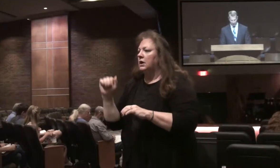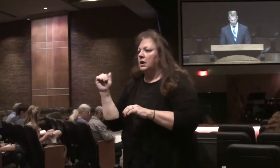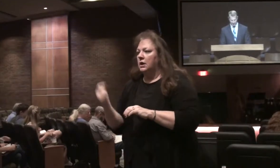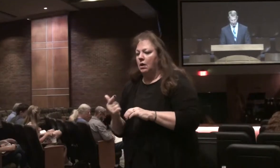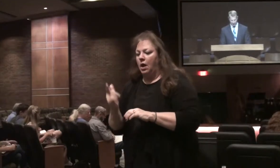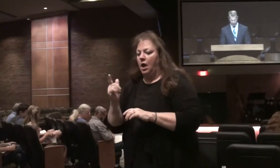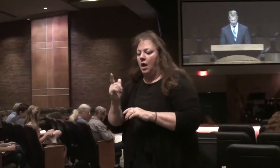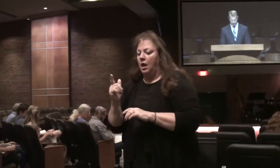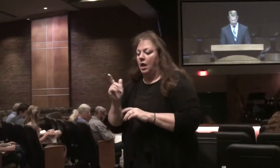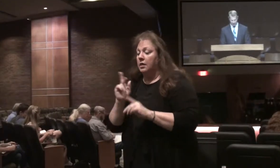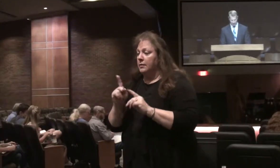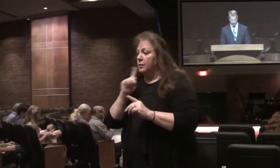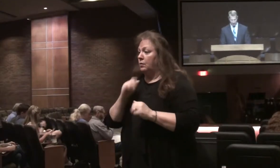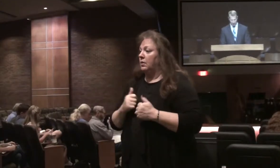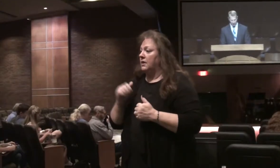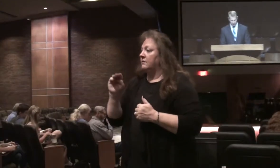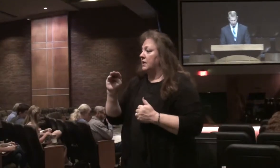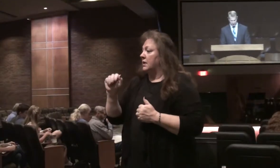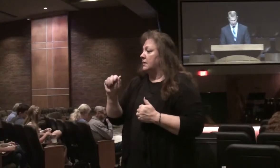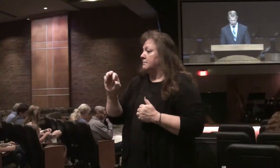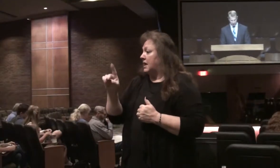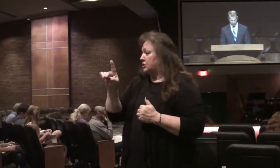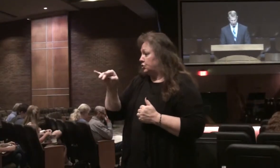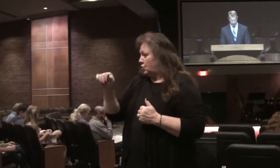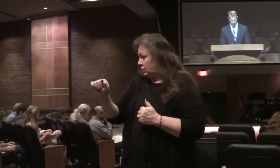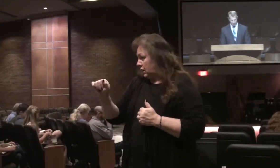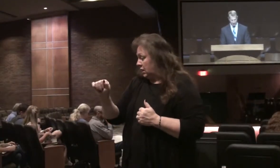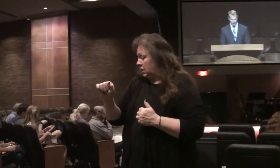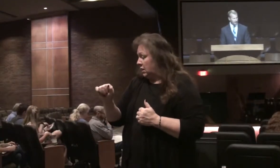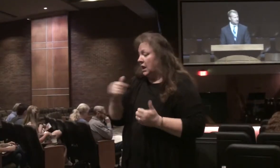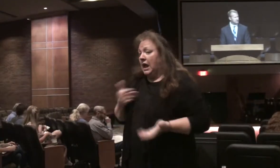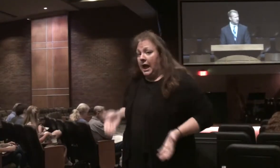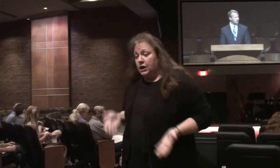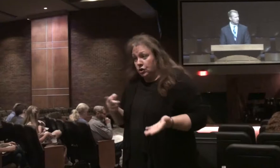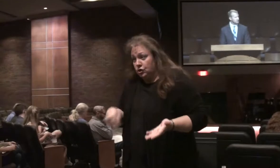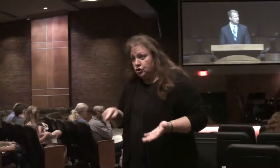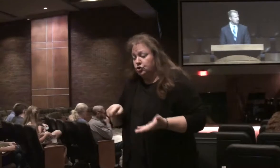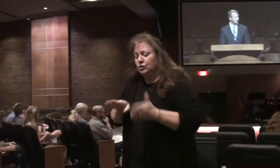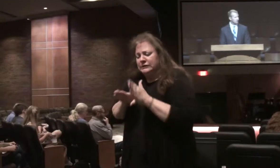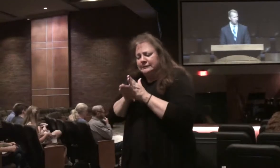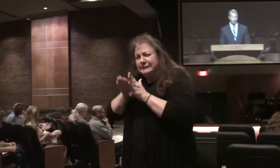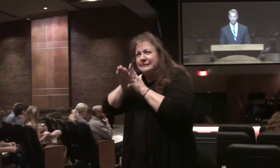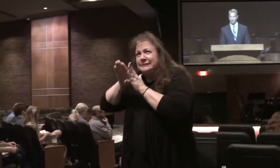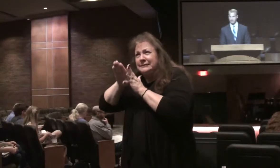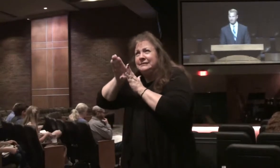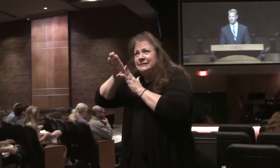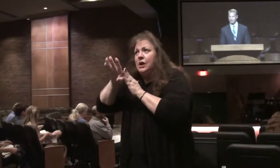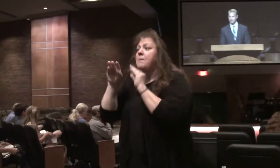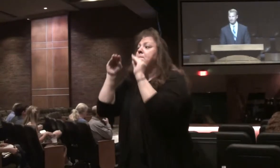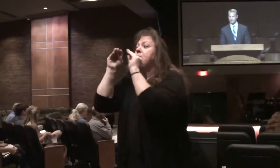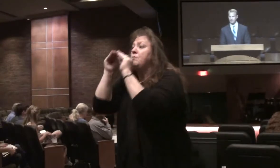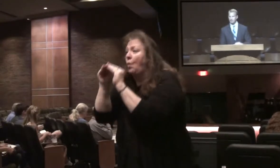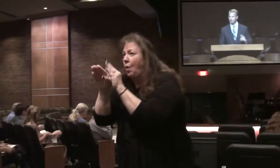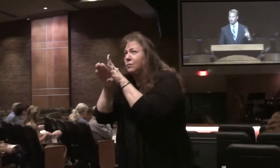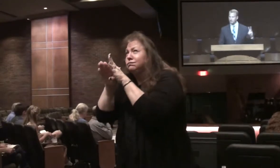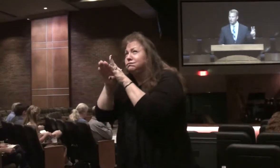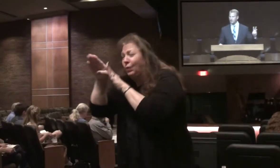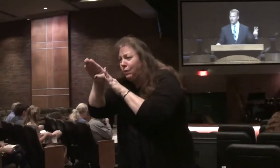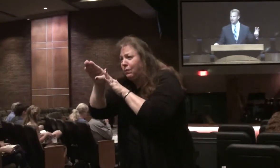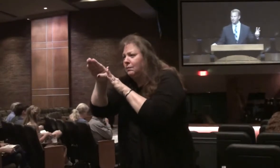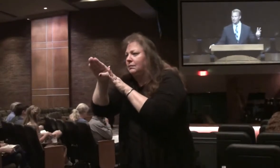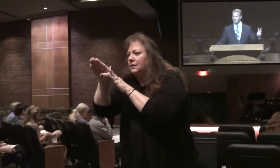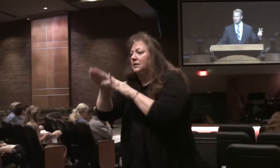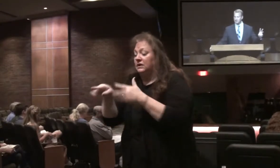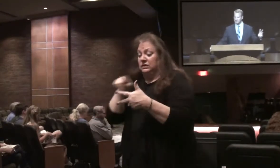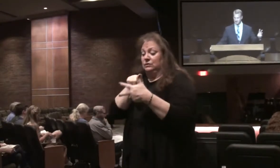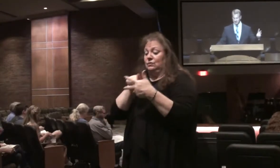brethren from Macedonia. But we urge you, brethren, excel still more." Three quick